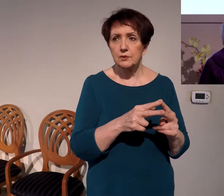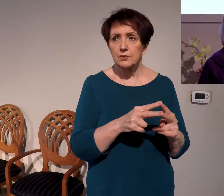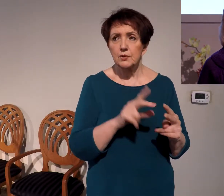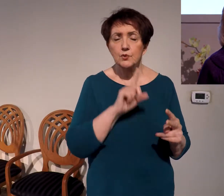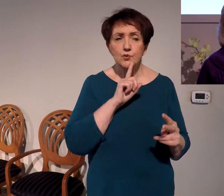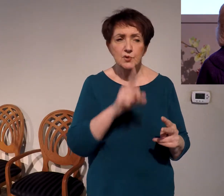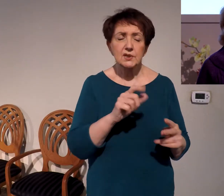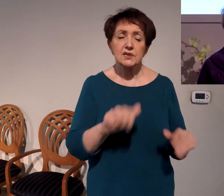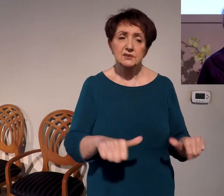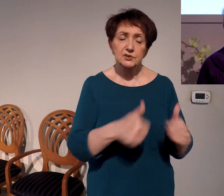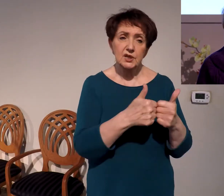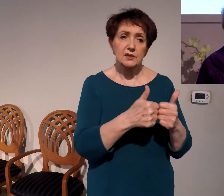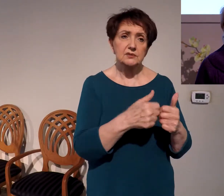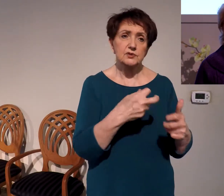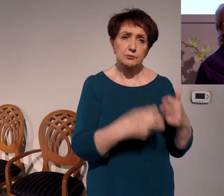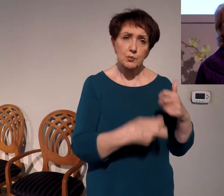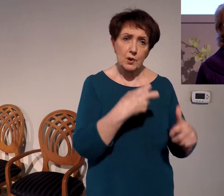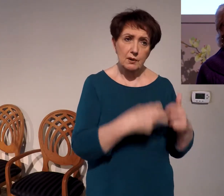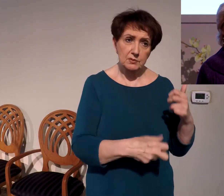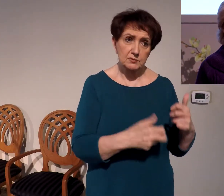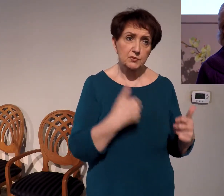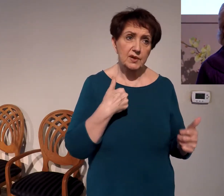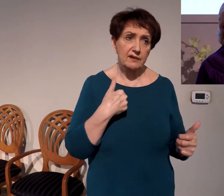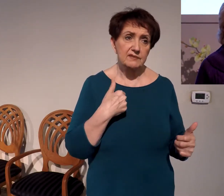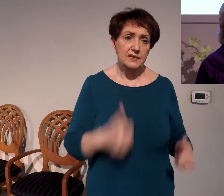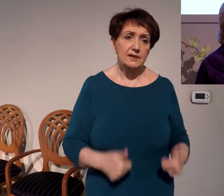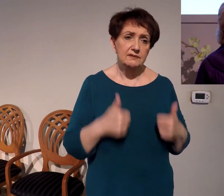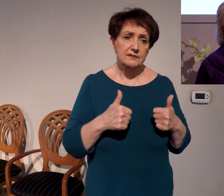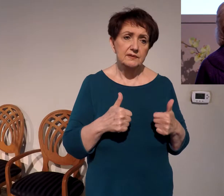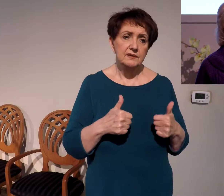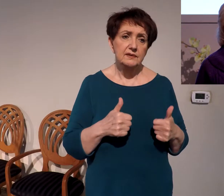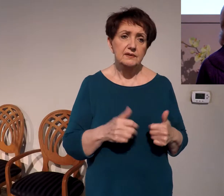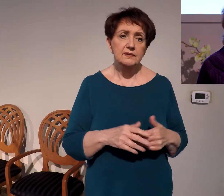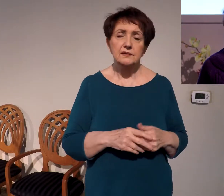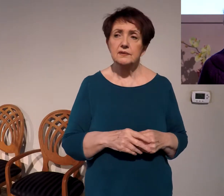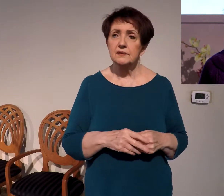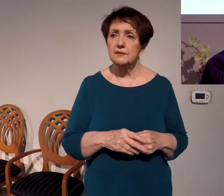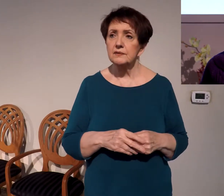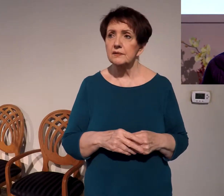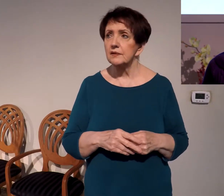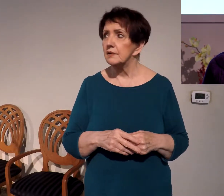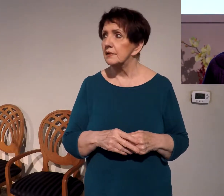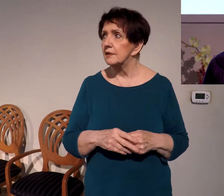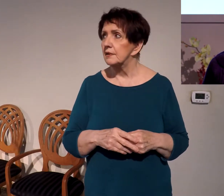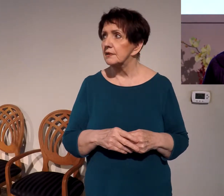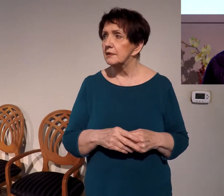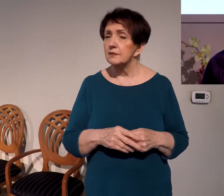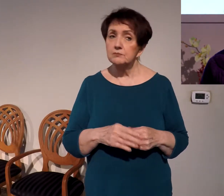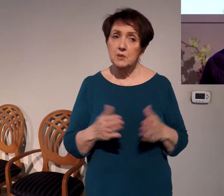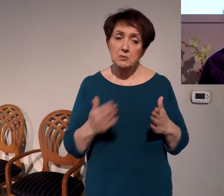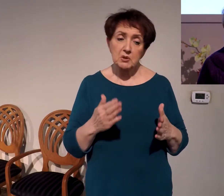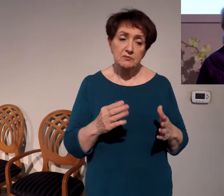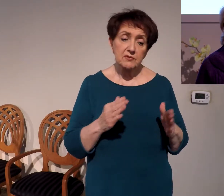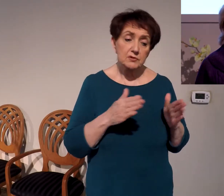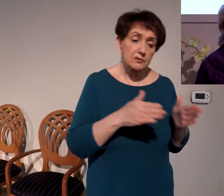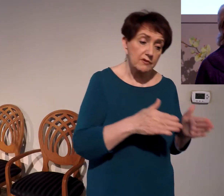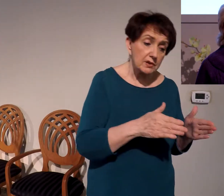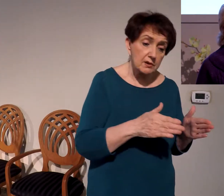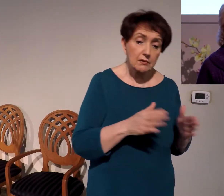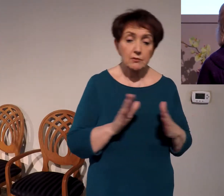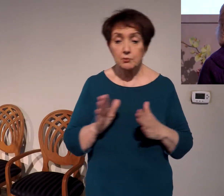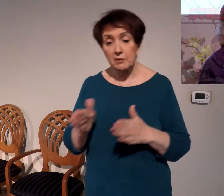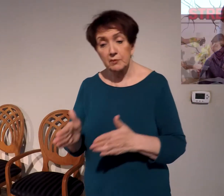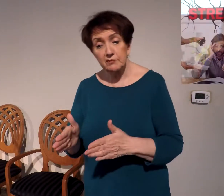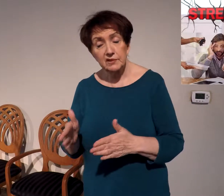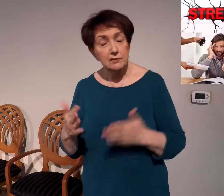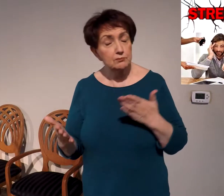really challenging issues that we tend to have in life. You might lean more on one side than the other, and